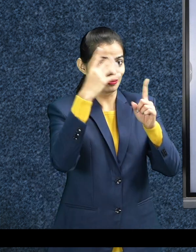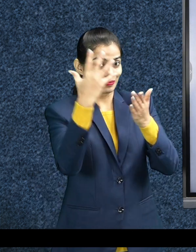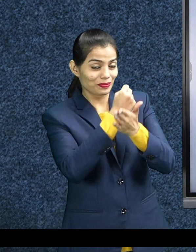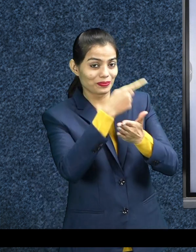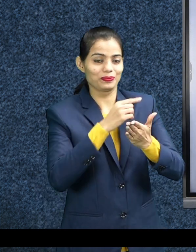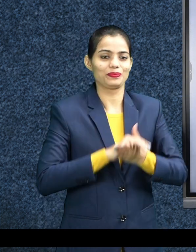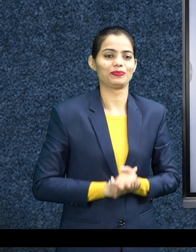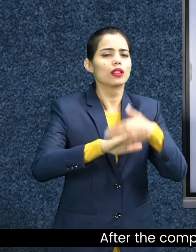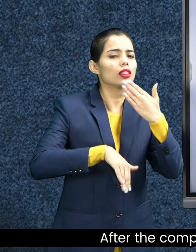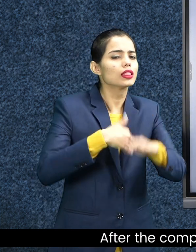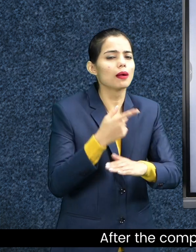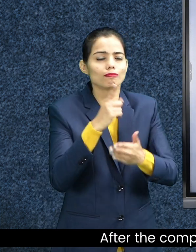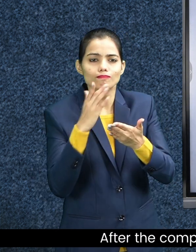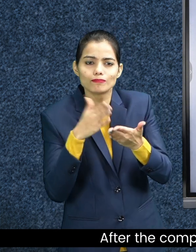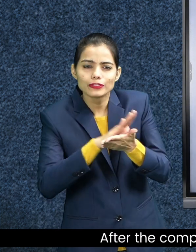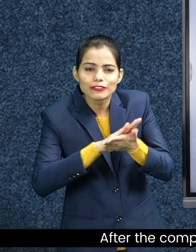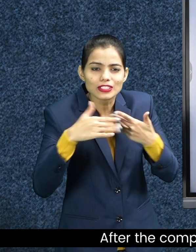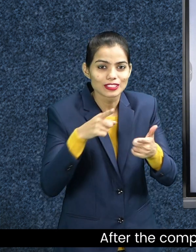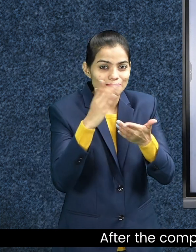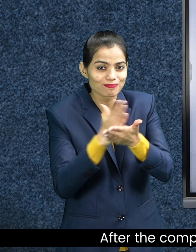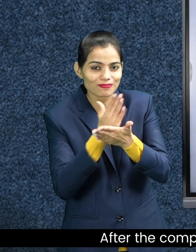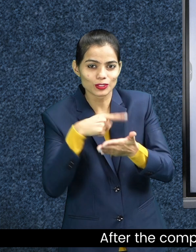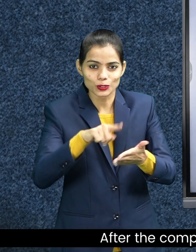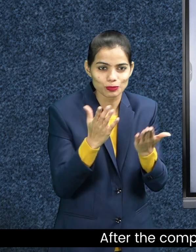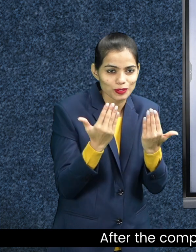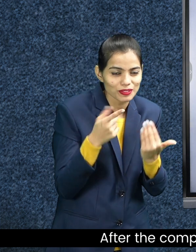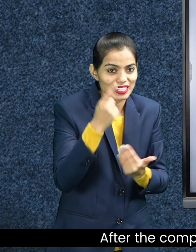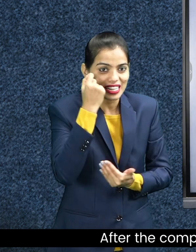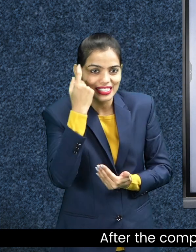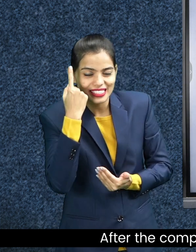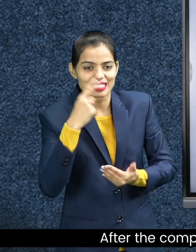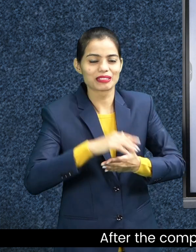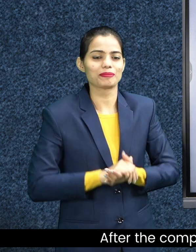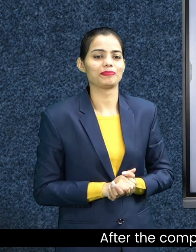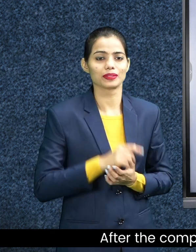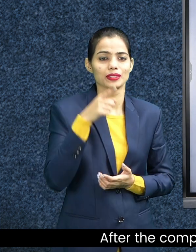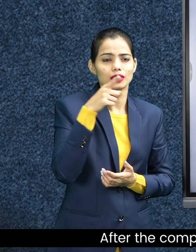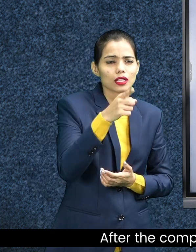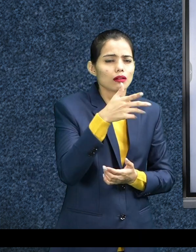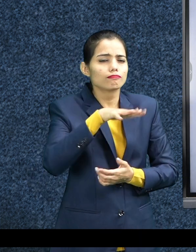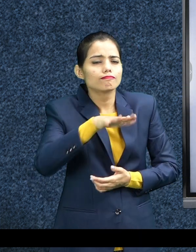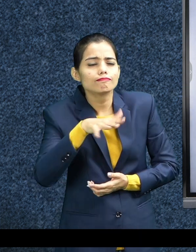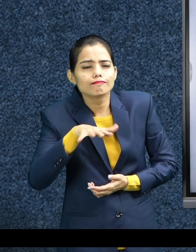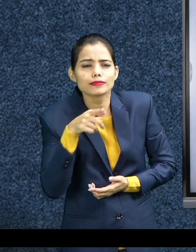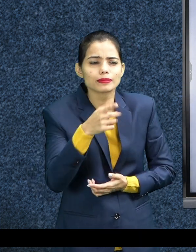Learning outcomes. After the completion of this lesson, you will be able to understand mean,